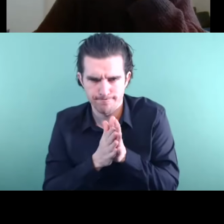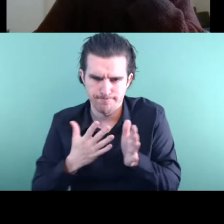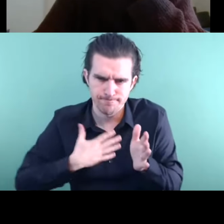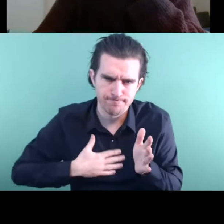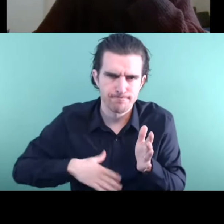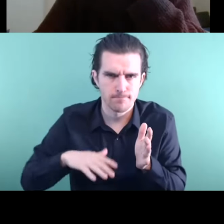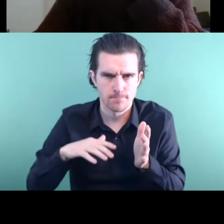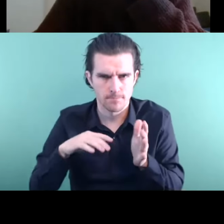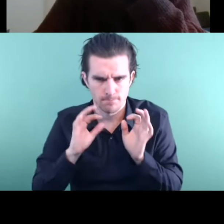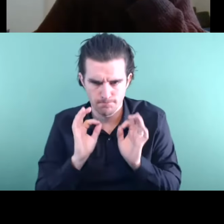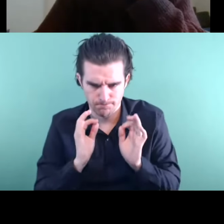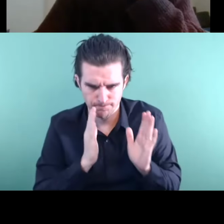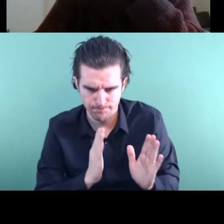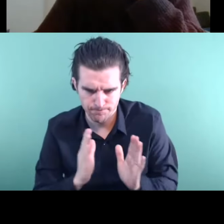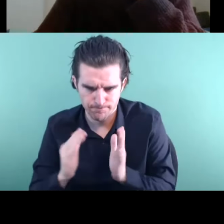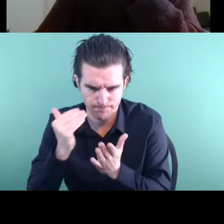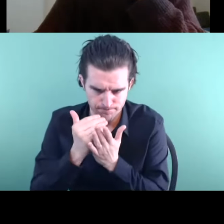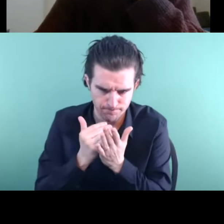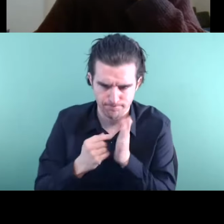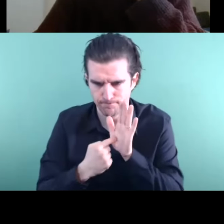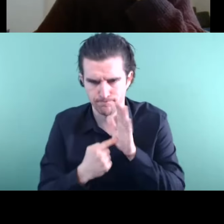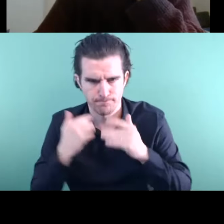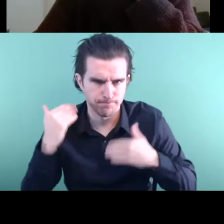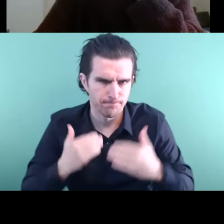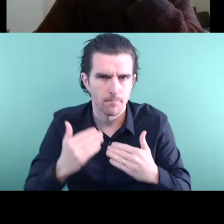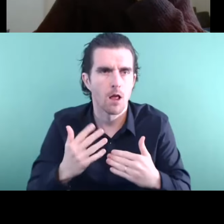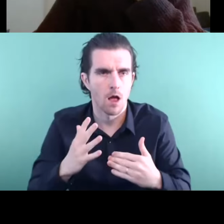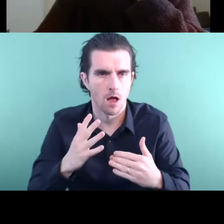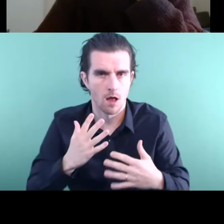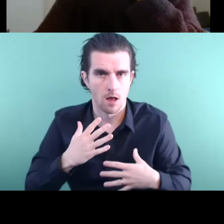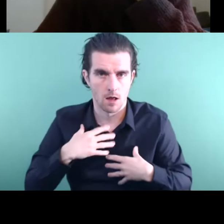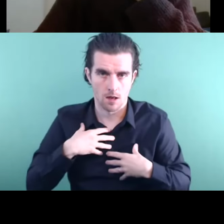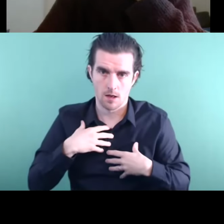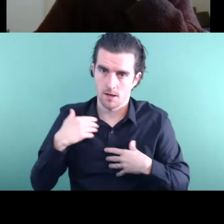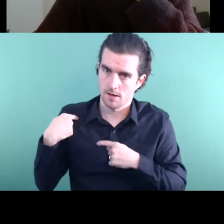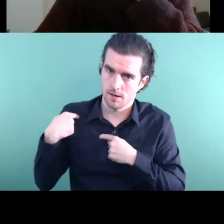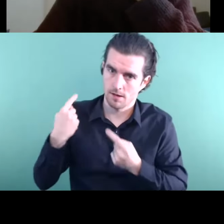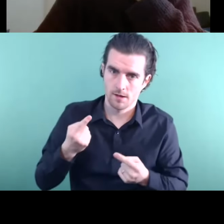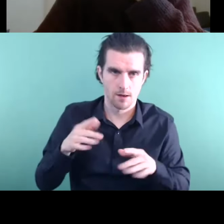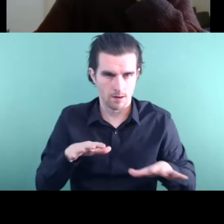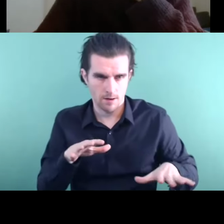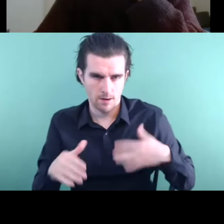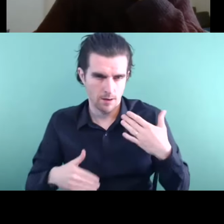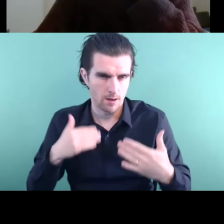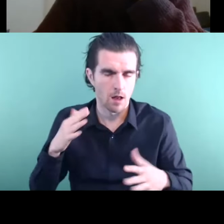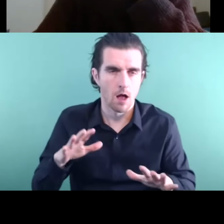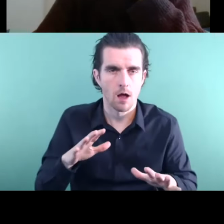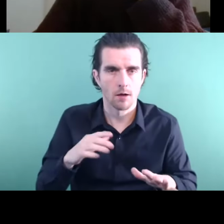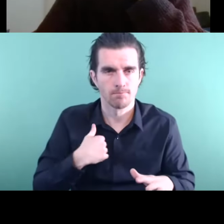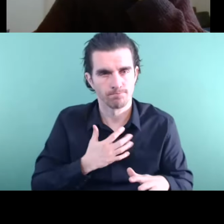body of research, rather than having these questions sort of framed for me. It's more of a